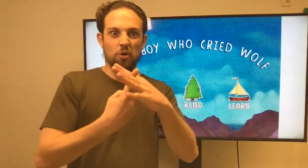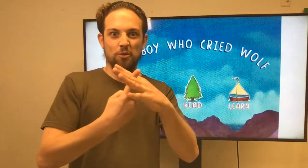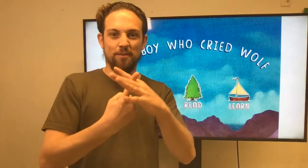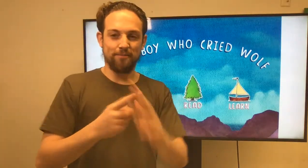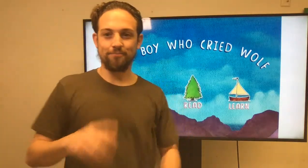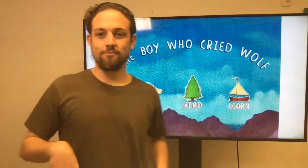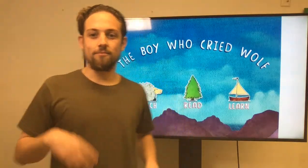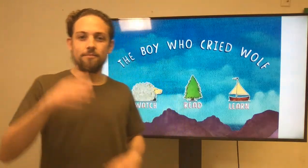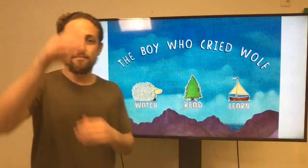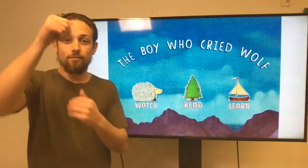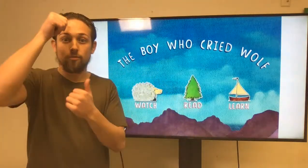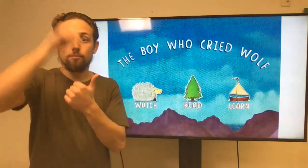All right, let's get started.